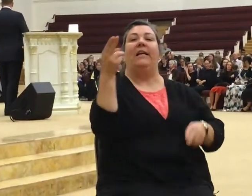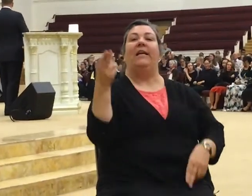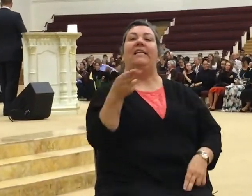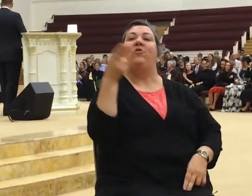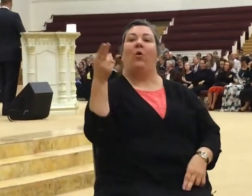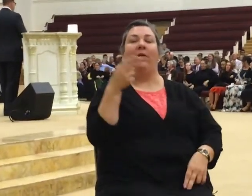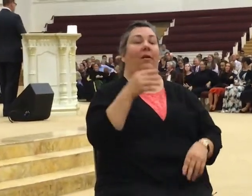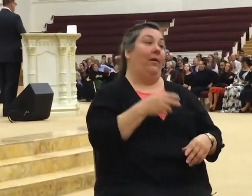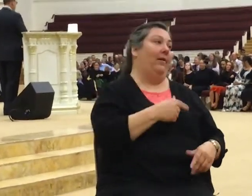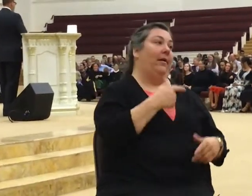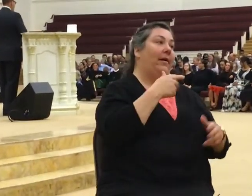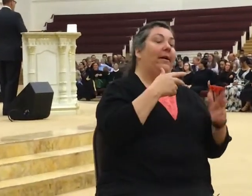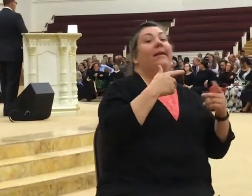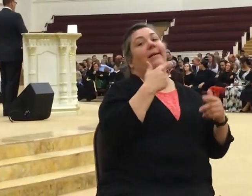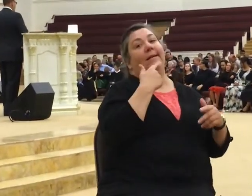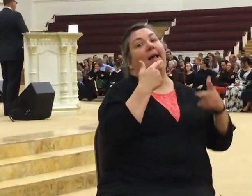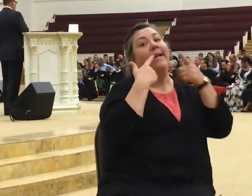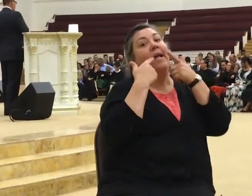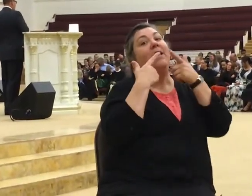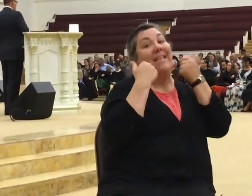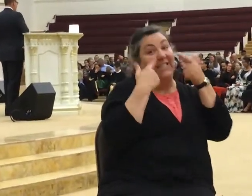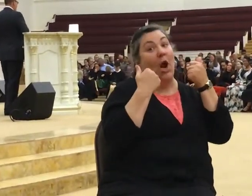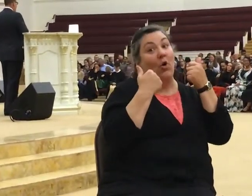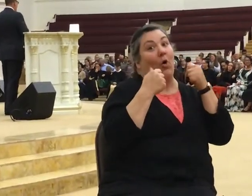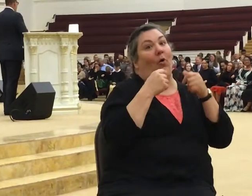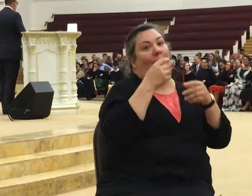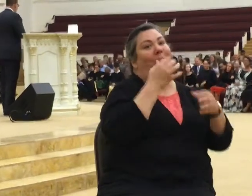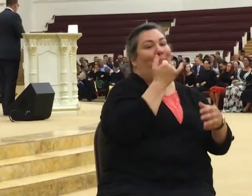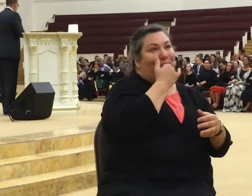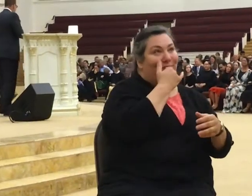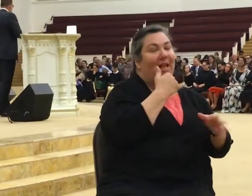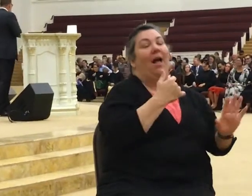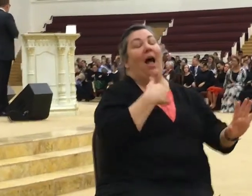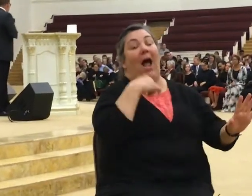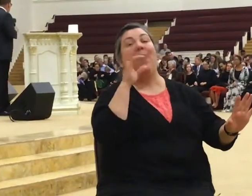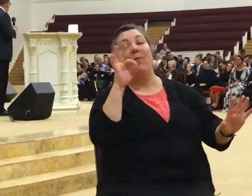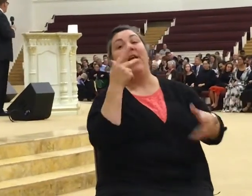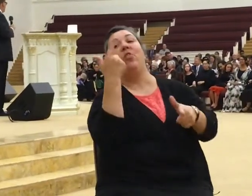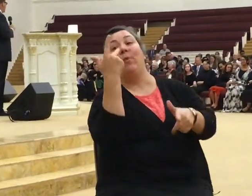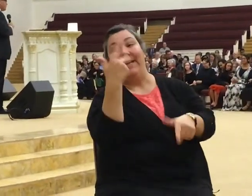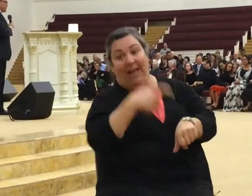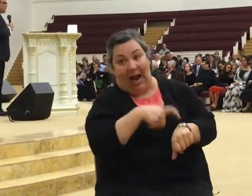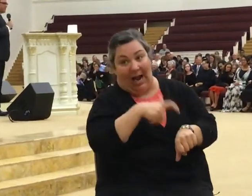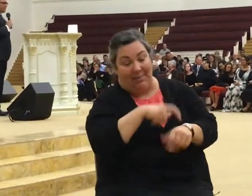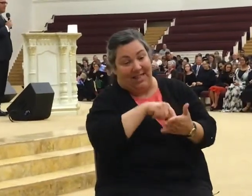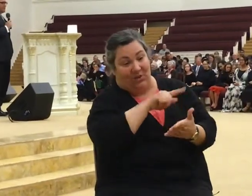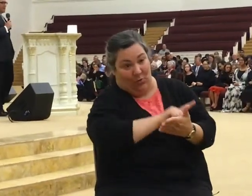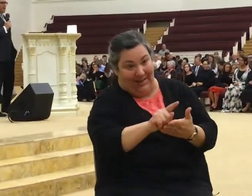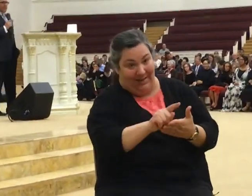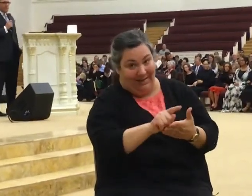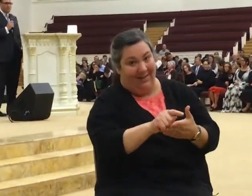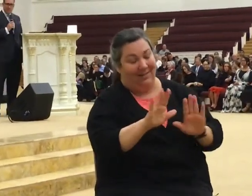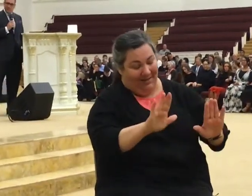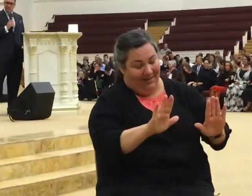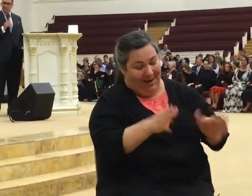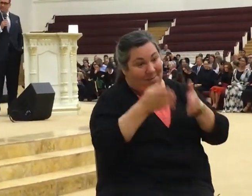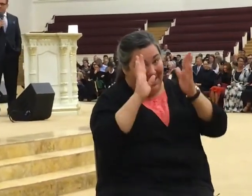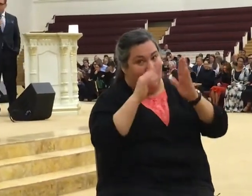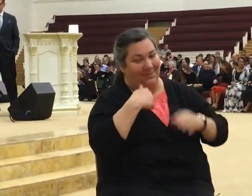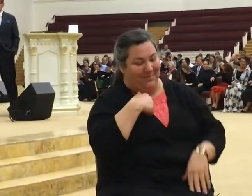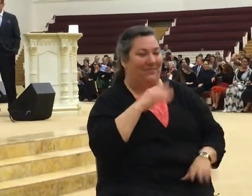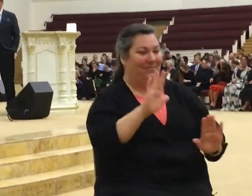the historical. I've already preached three times this weekend, so I'm no telling what I'm going to say. Y'all better pay close